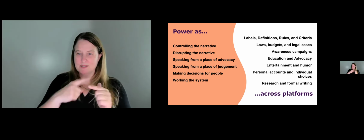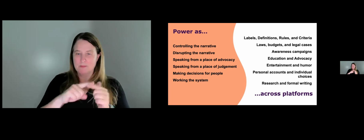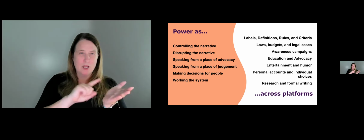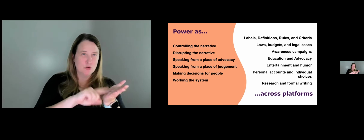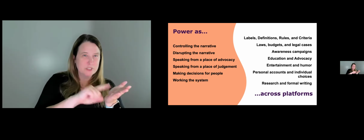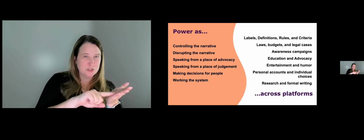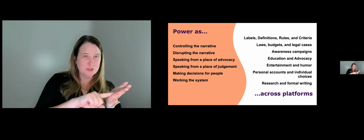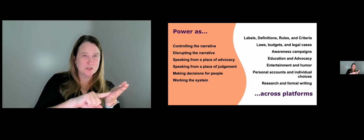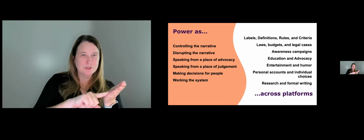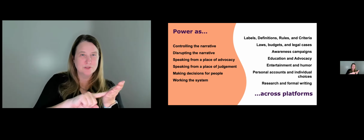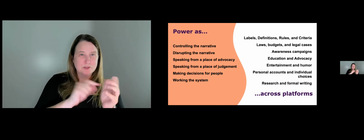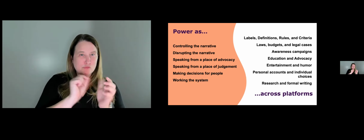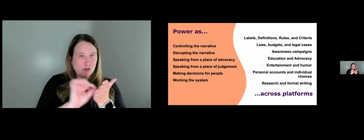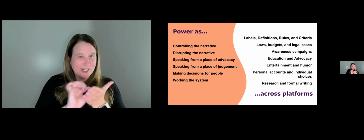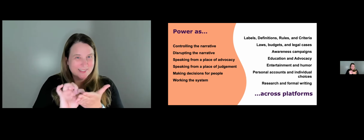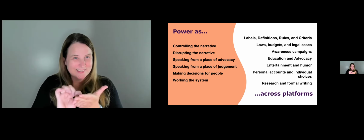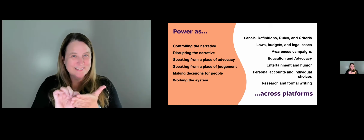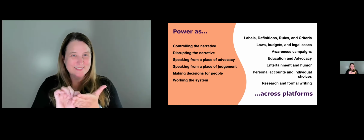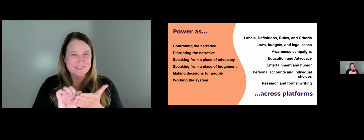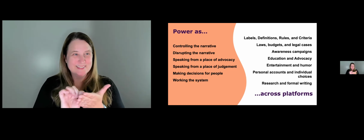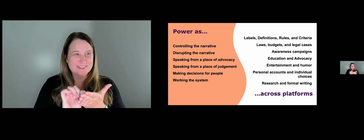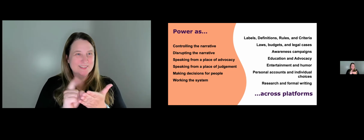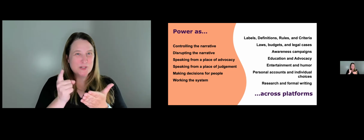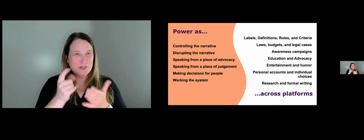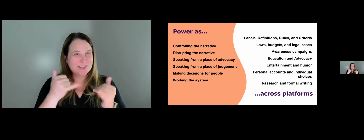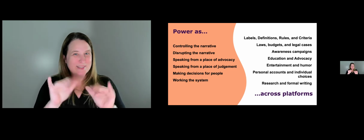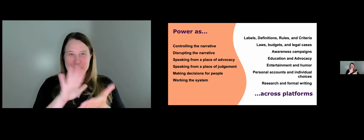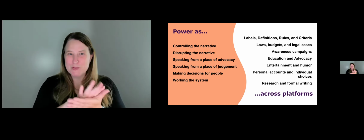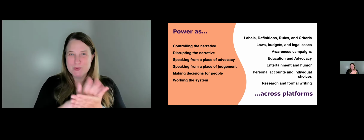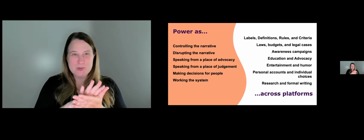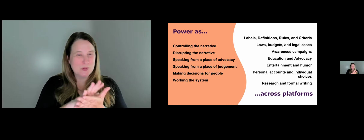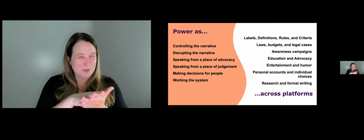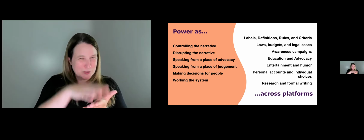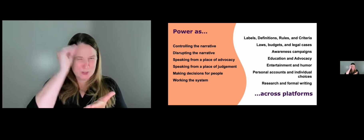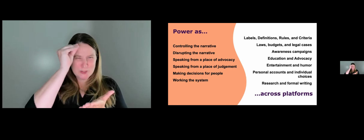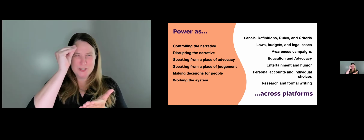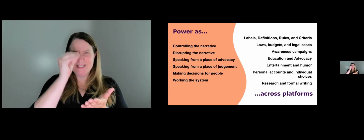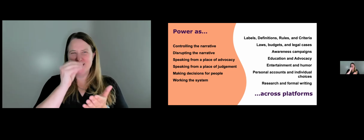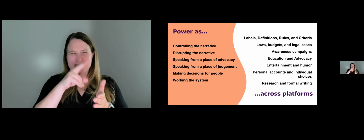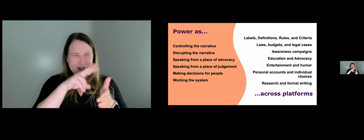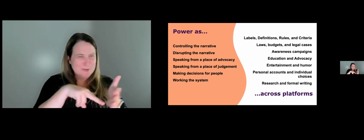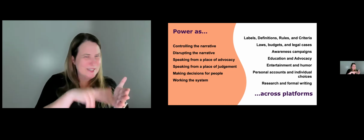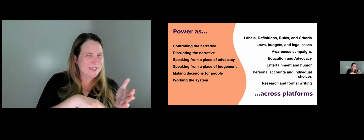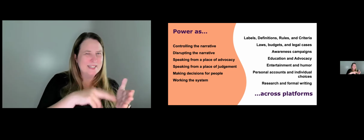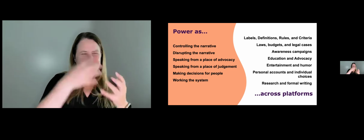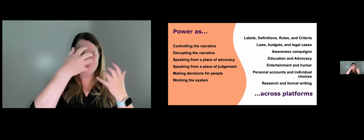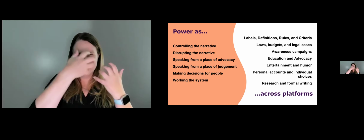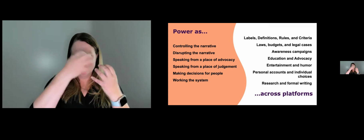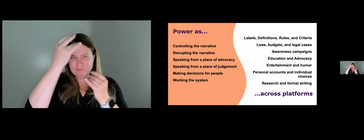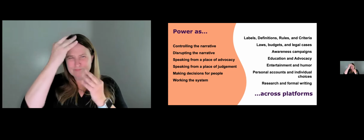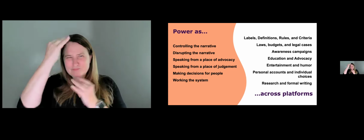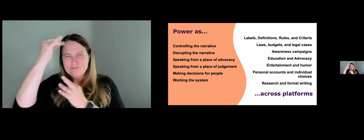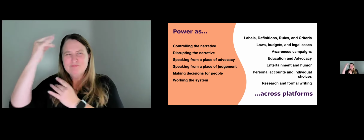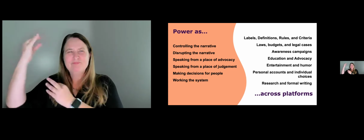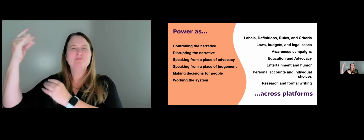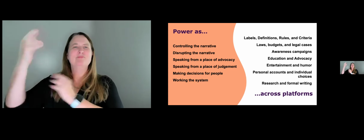So the last example here on the list is about research and writing. So you're still in school, you're